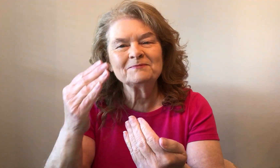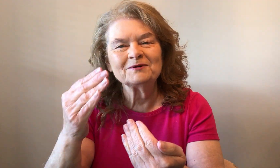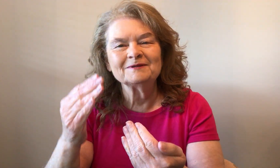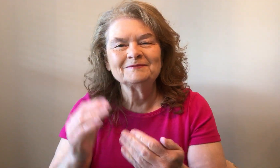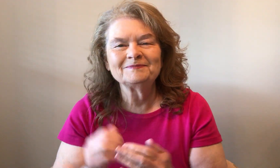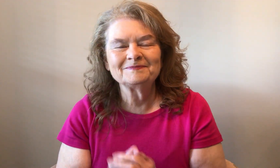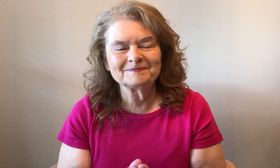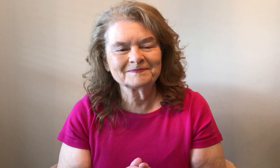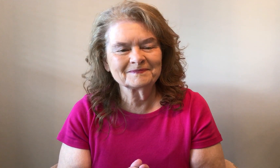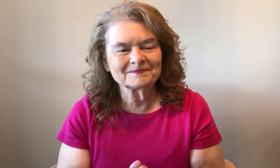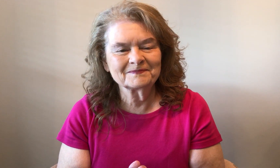Simple.